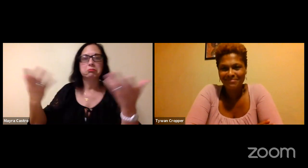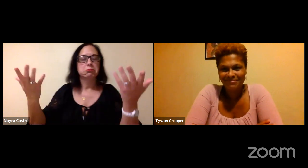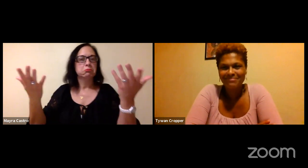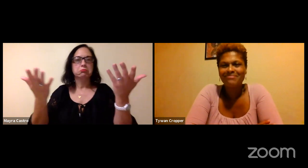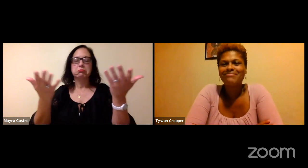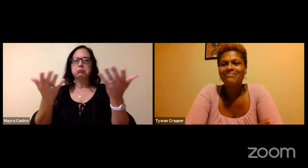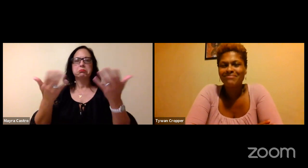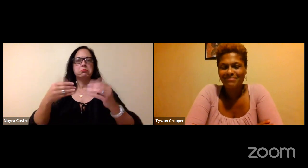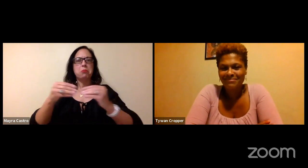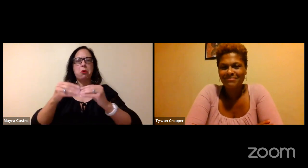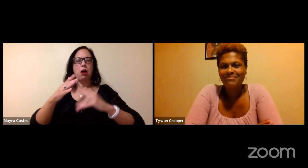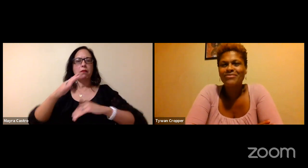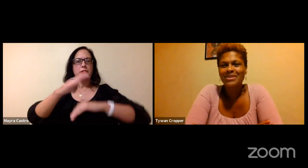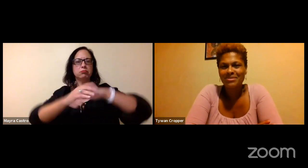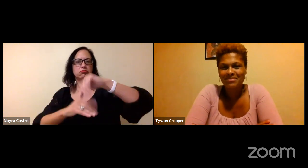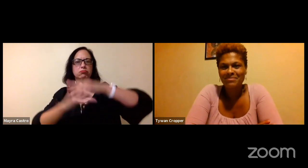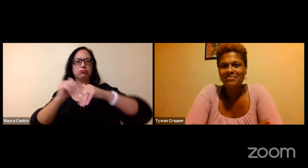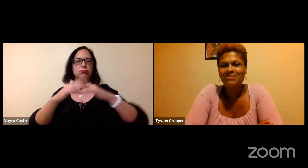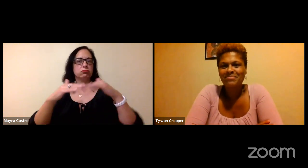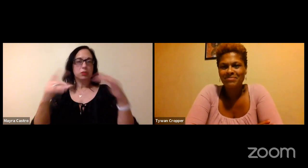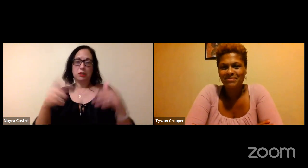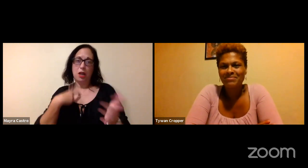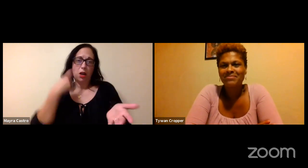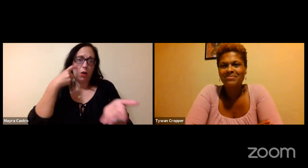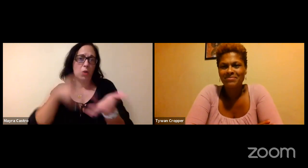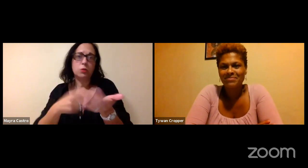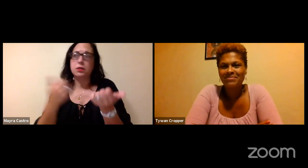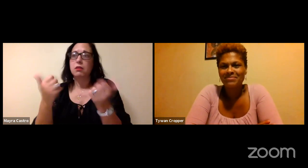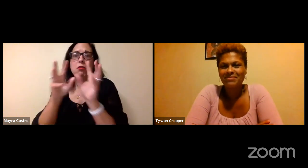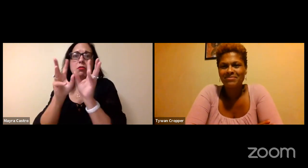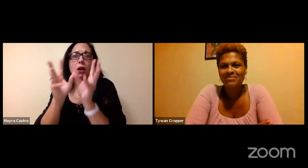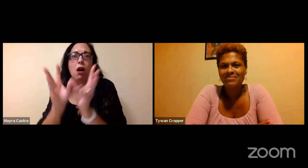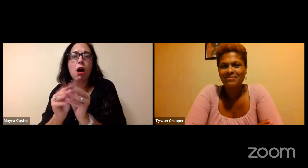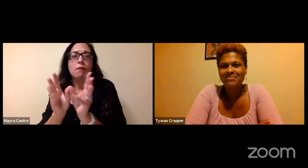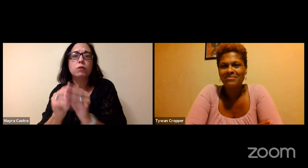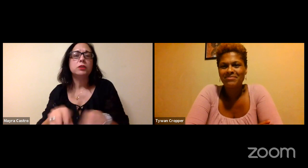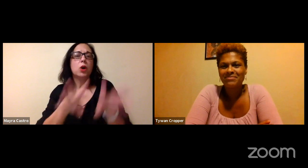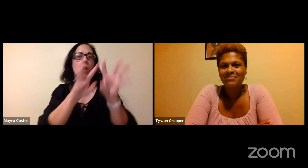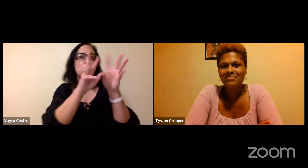people, African American individuals, Hispanic individuals.